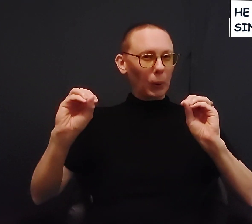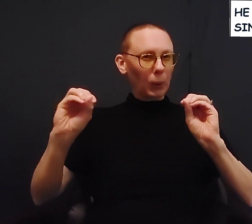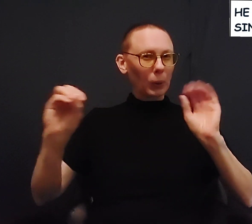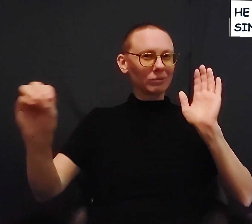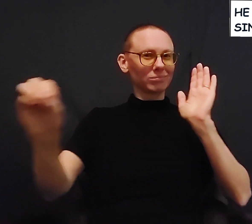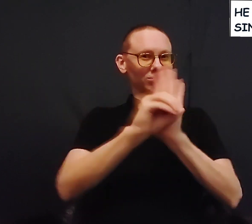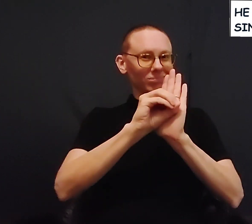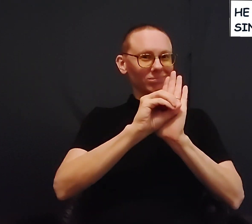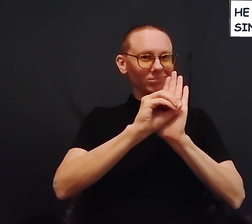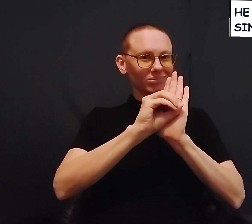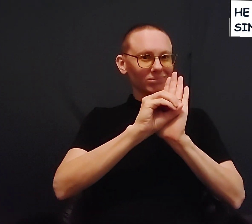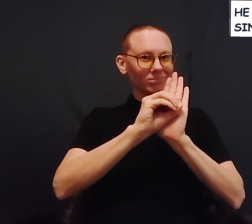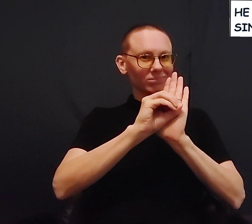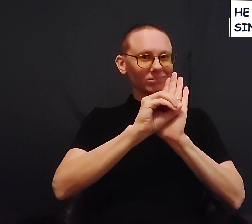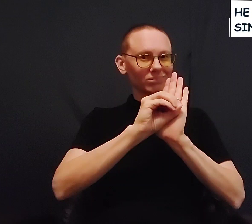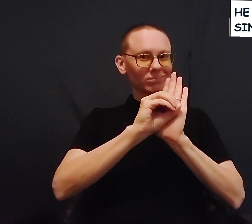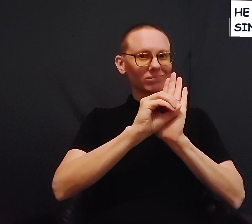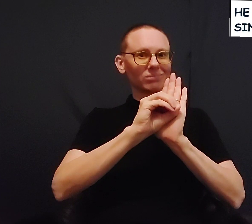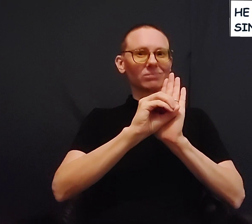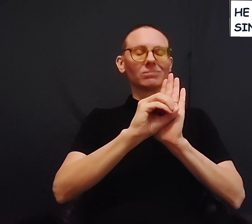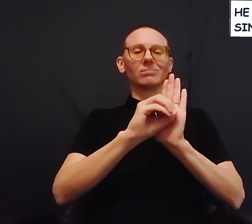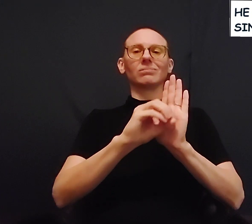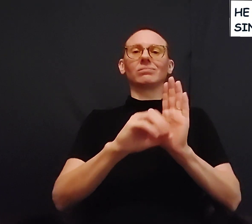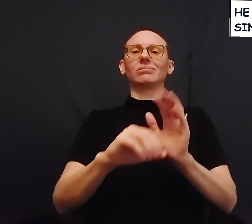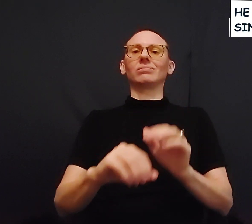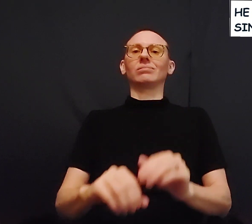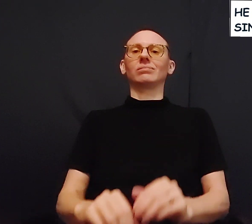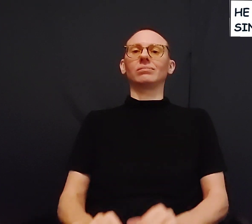completely and utterly without sin.